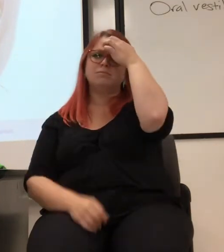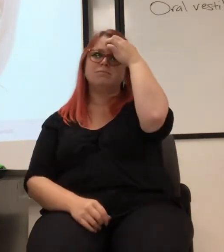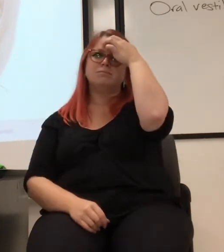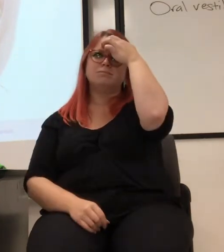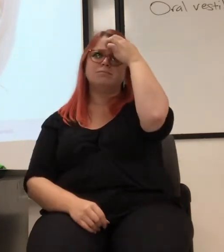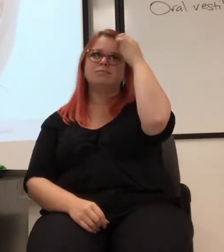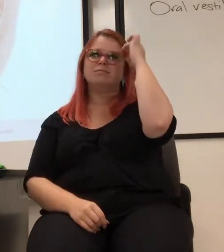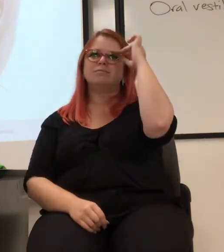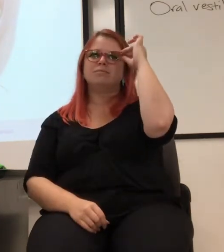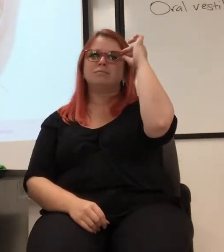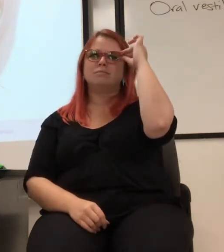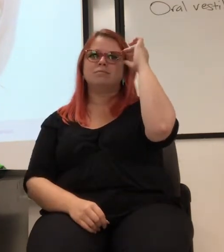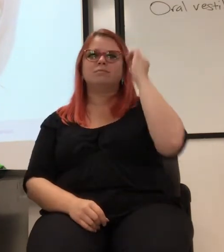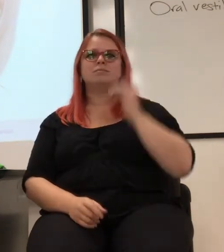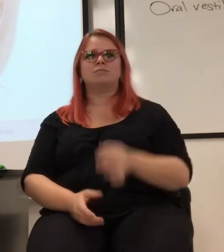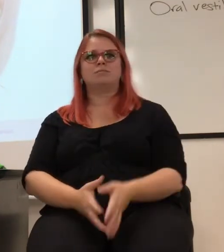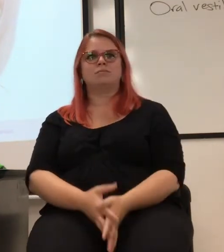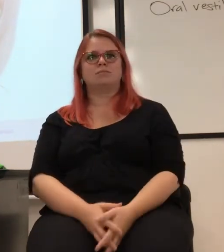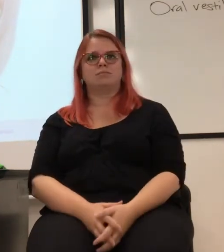space between